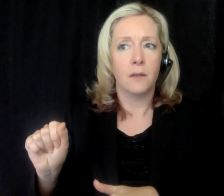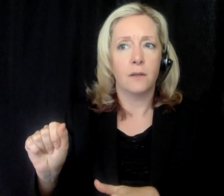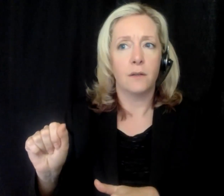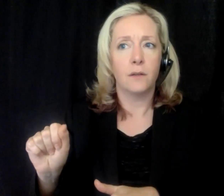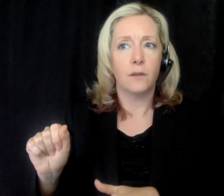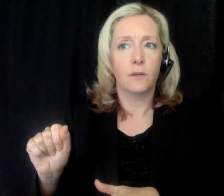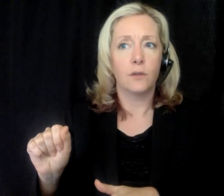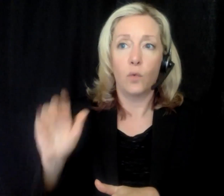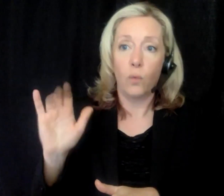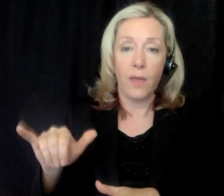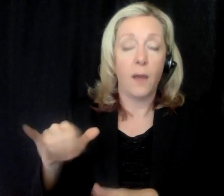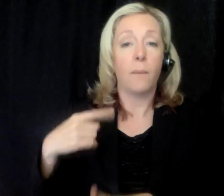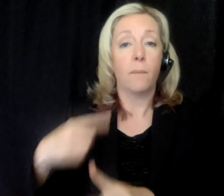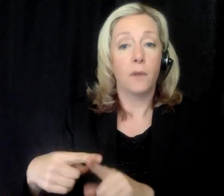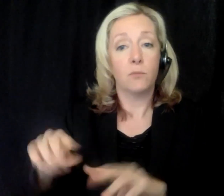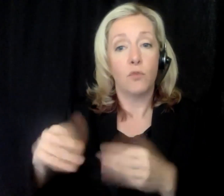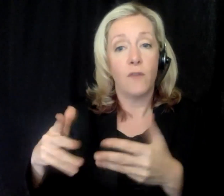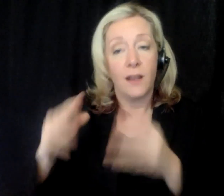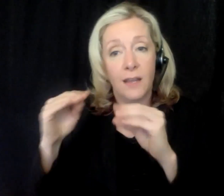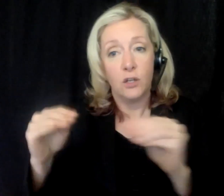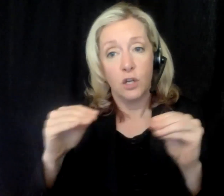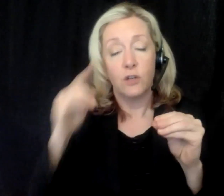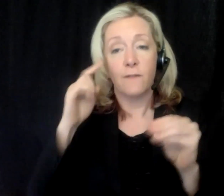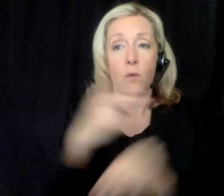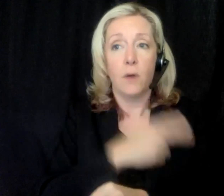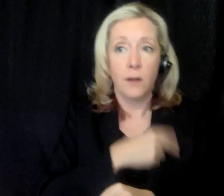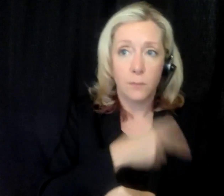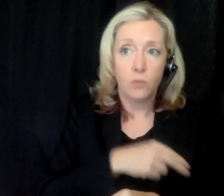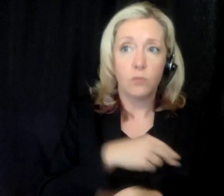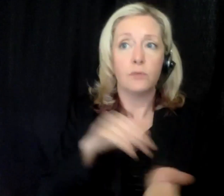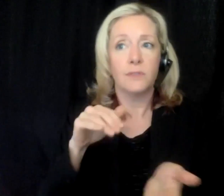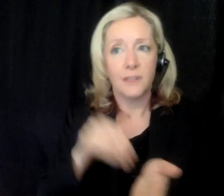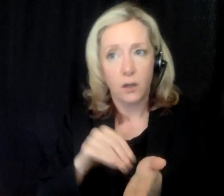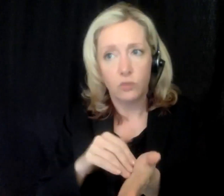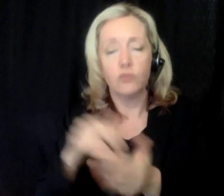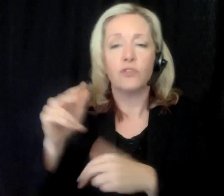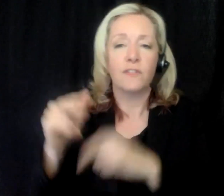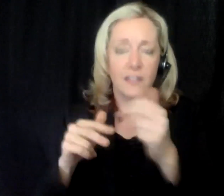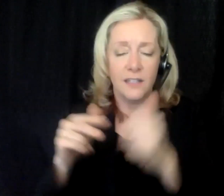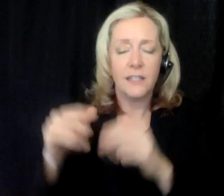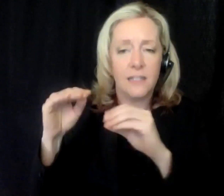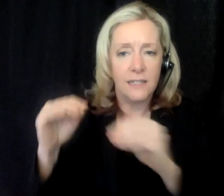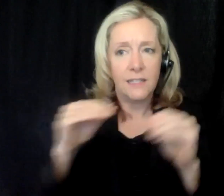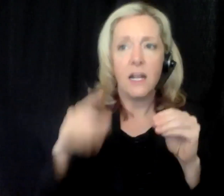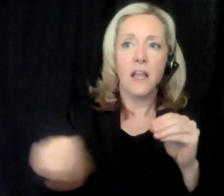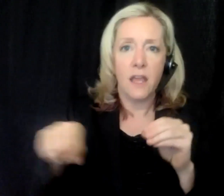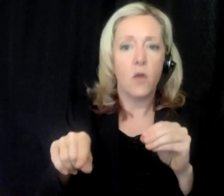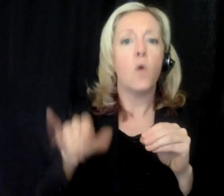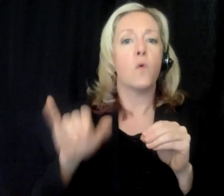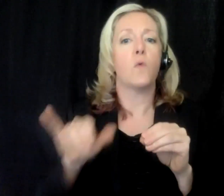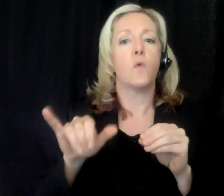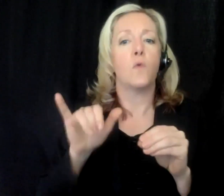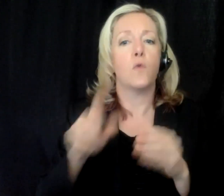with educating the hospitals and educating a number of doctors and facilities, they're adopting the